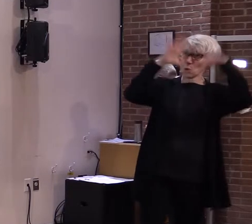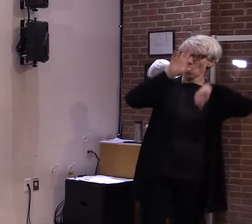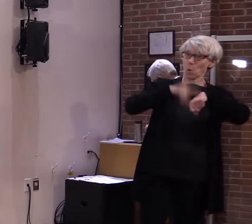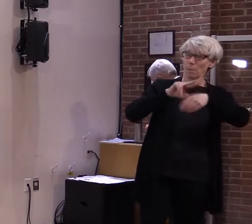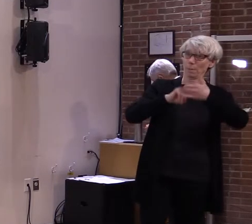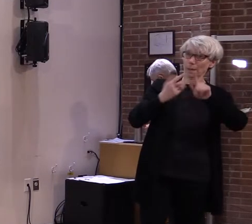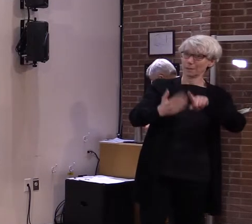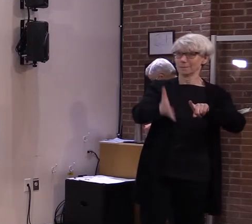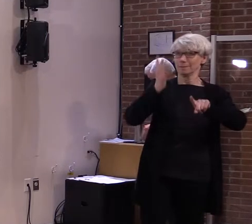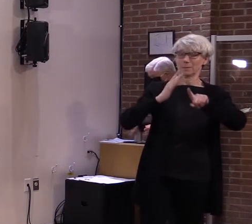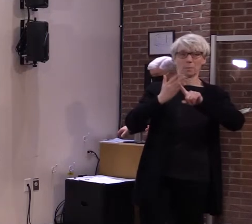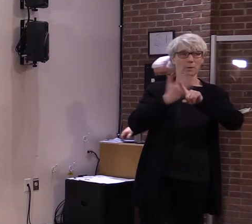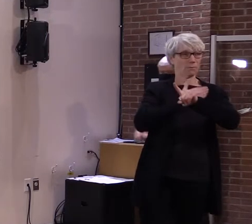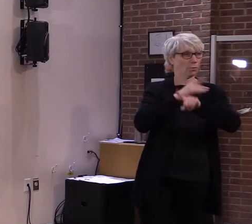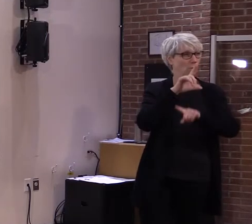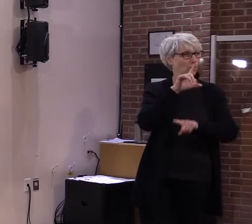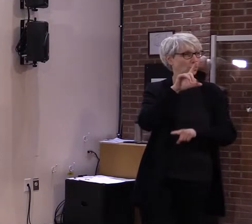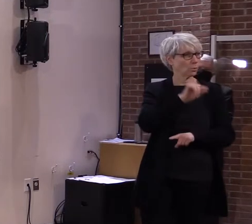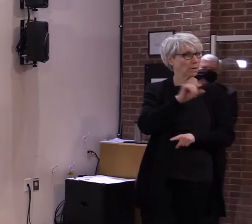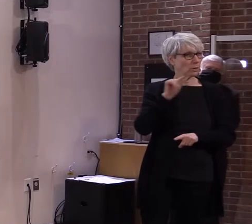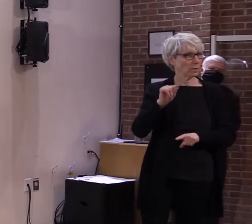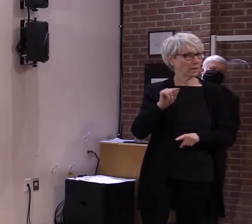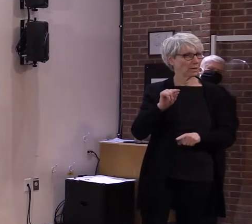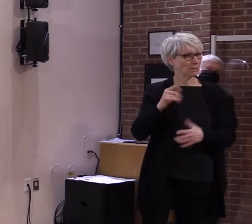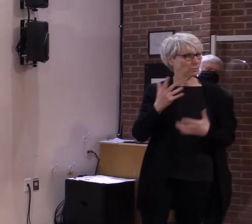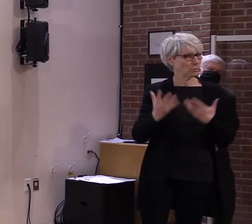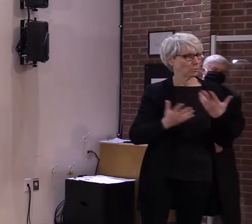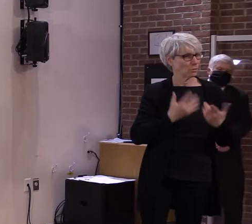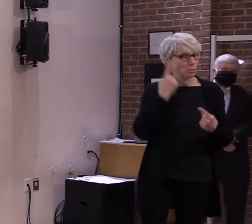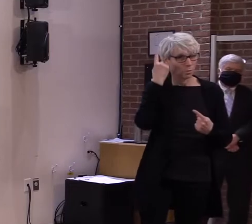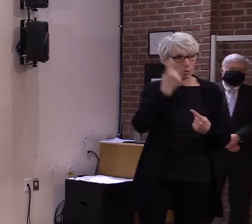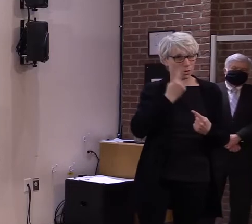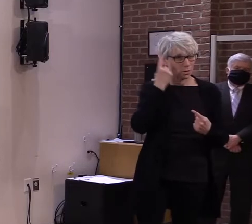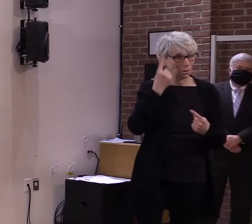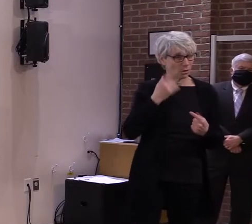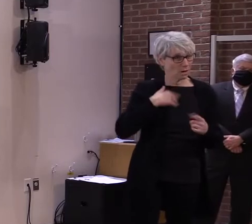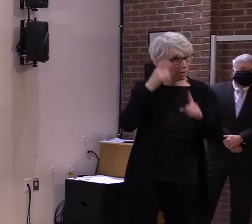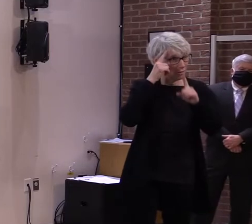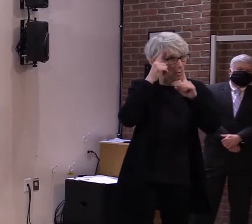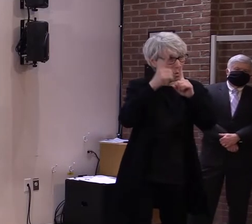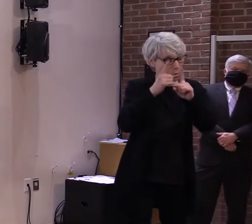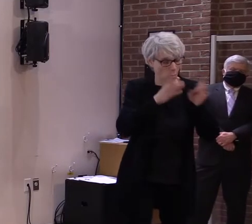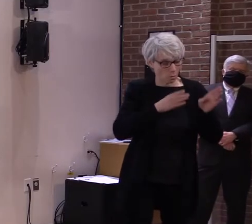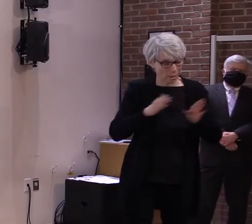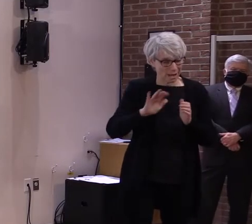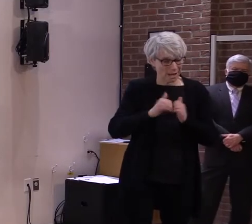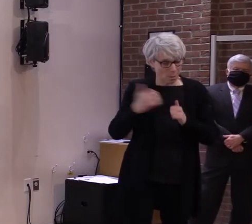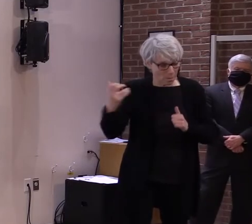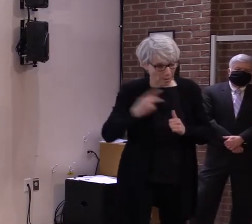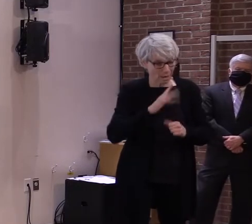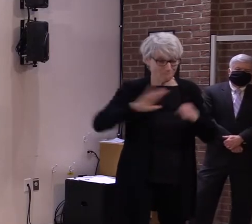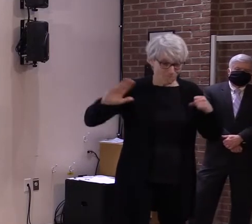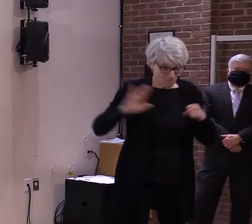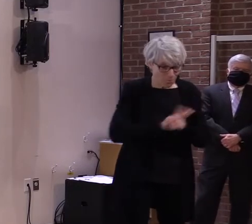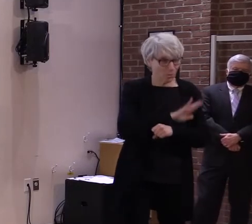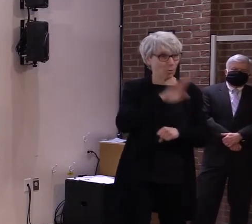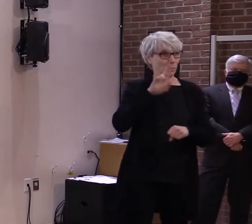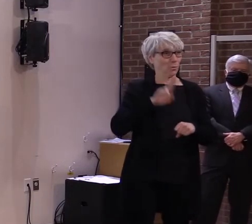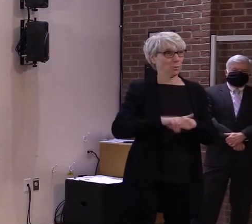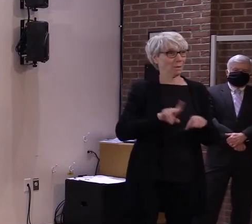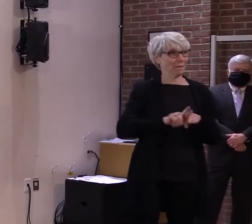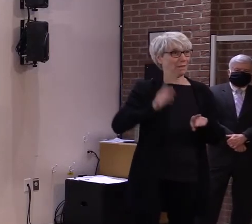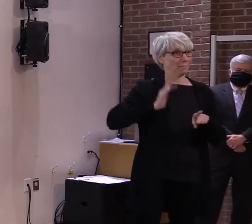statistical point that we can, that we're looking for in terms of getting back to that point? Well, I think it a lot of it